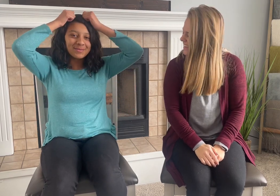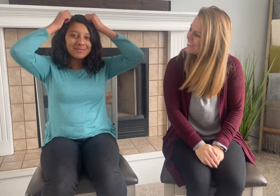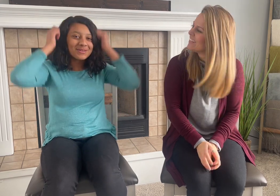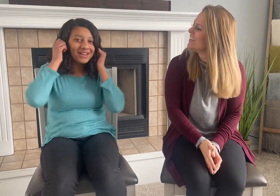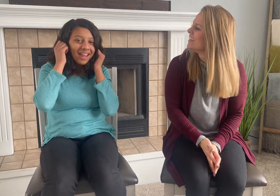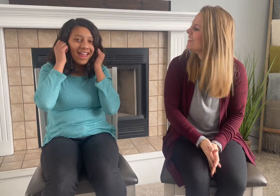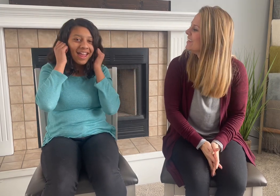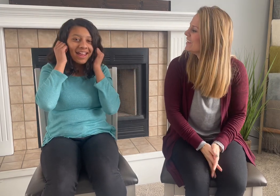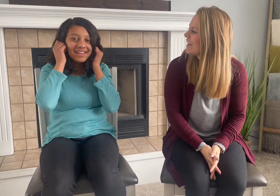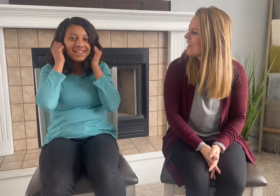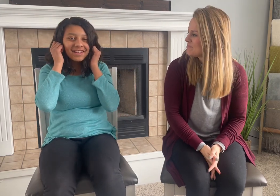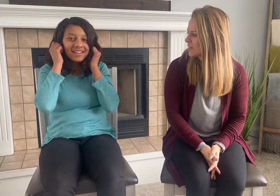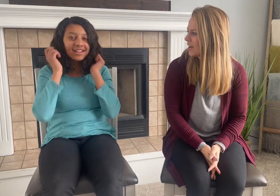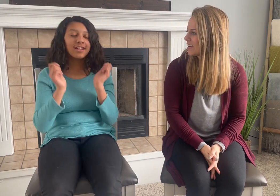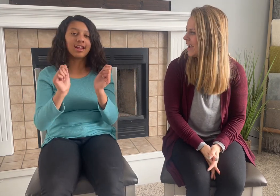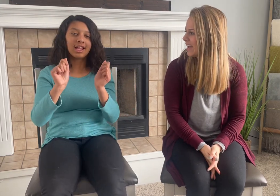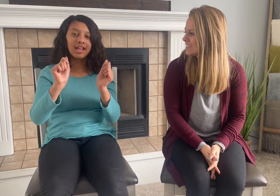Put on a hat.